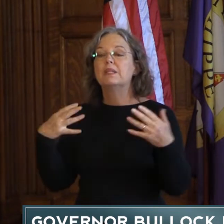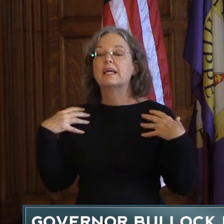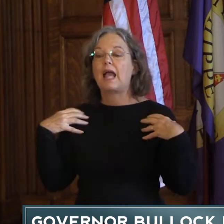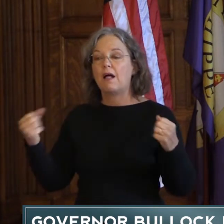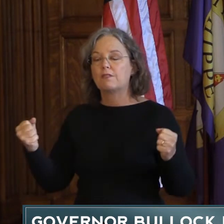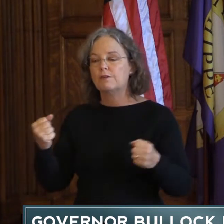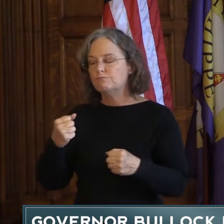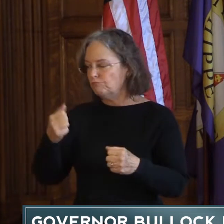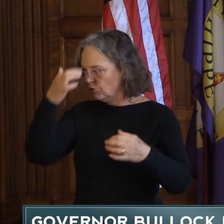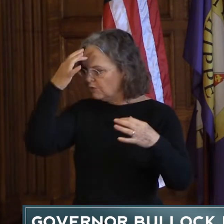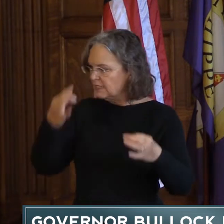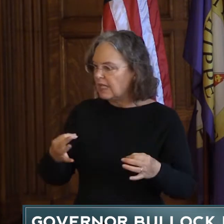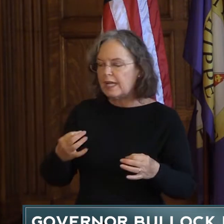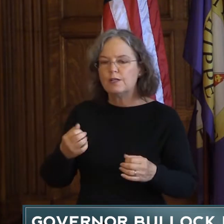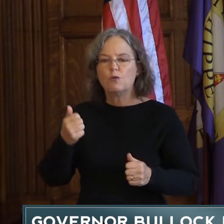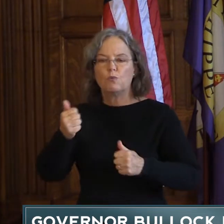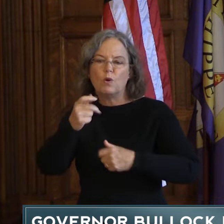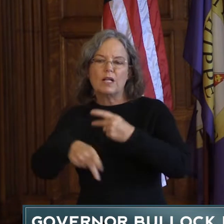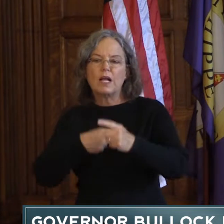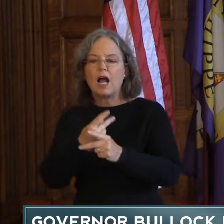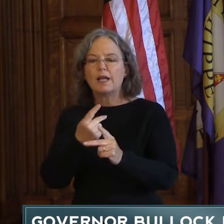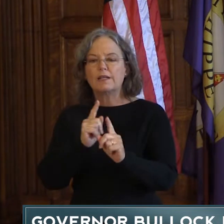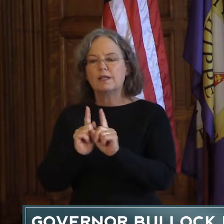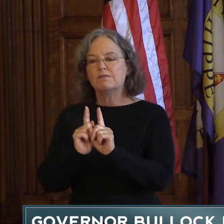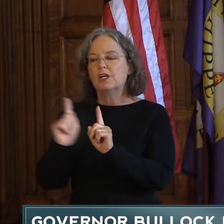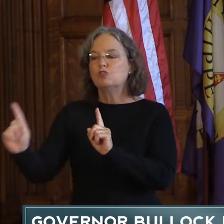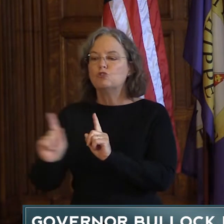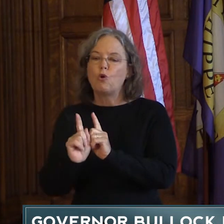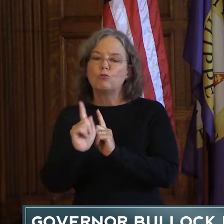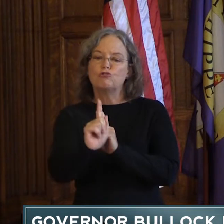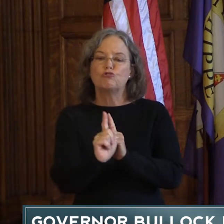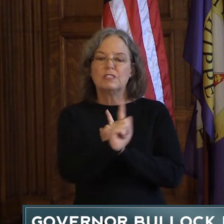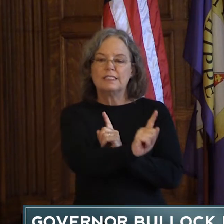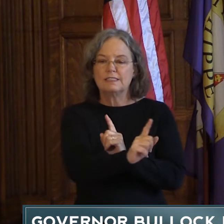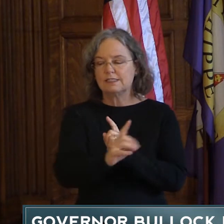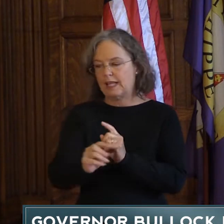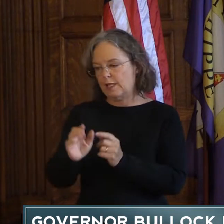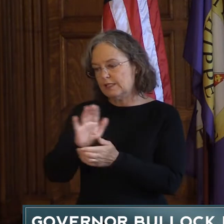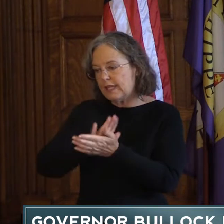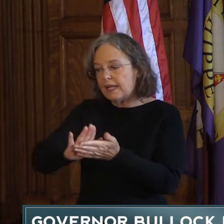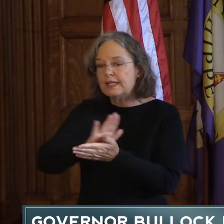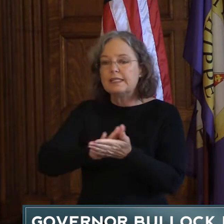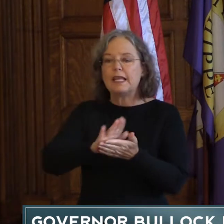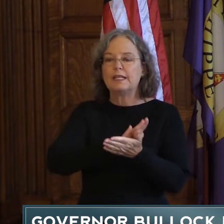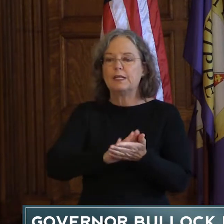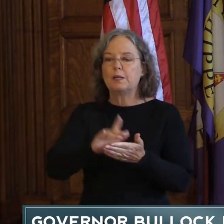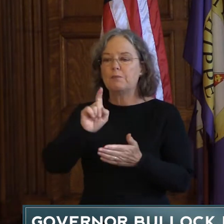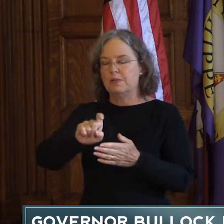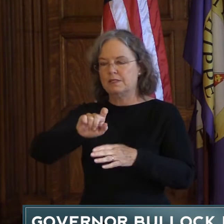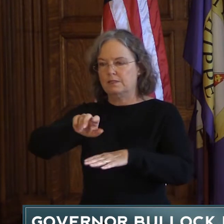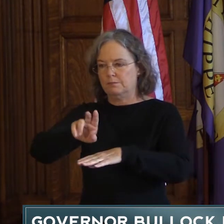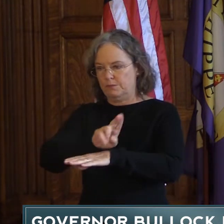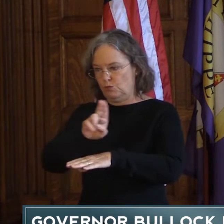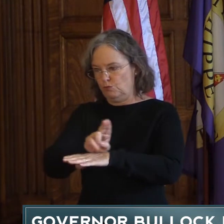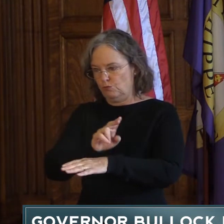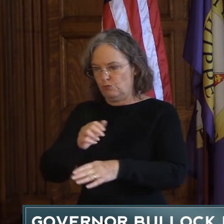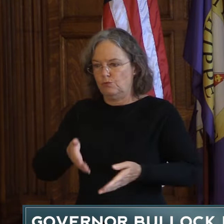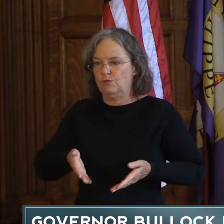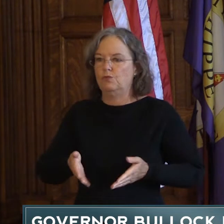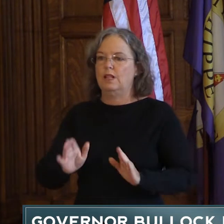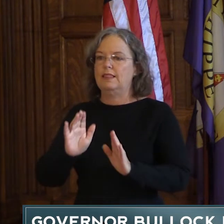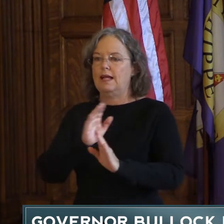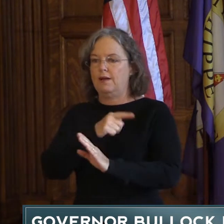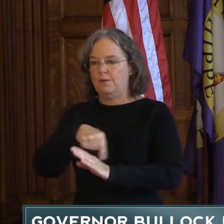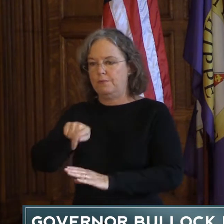types of social distancing and capacity and sanitation requirements must be implemented to allow these establishments